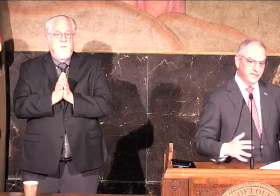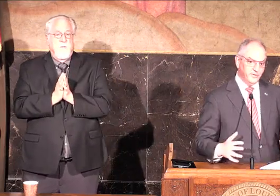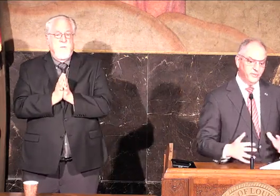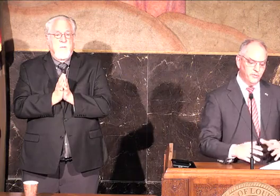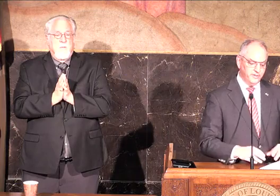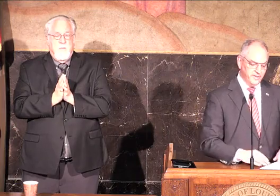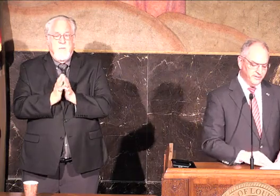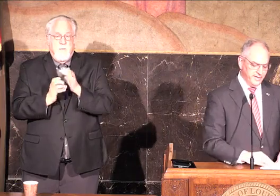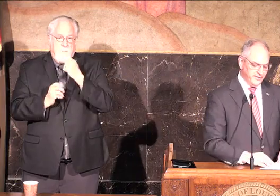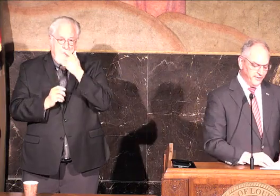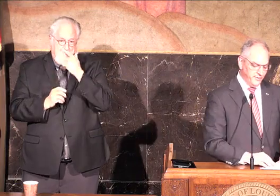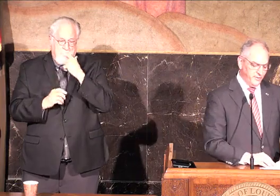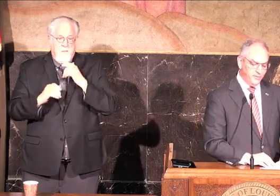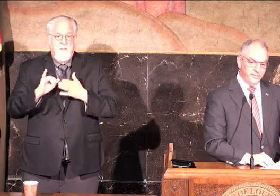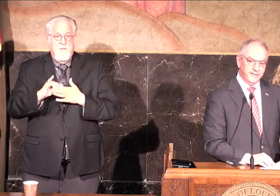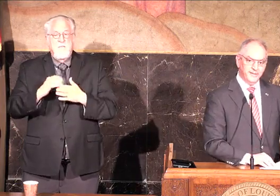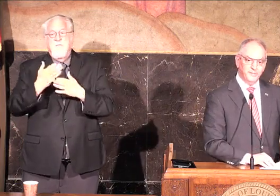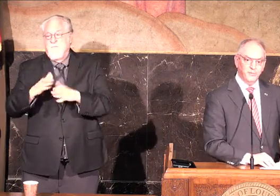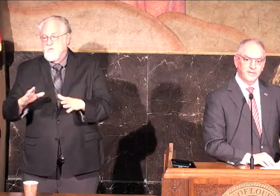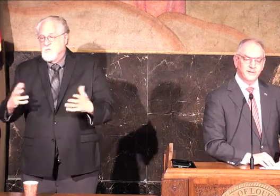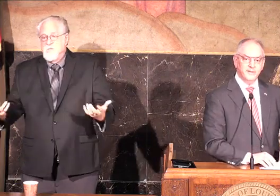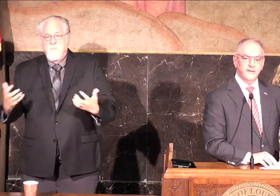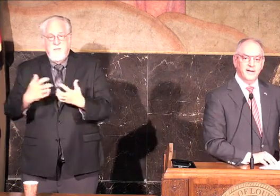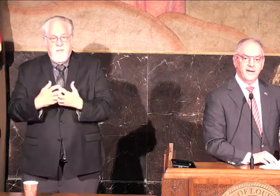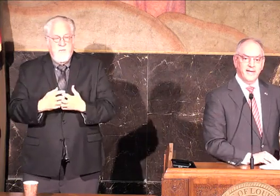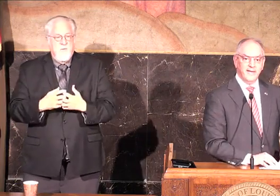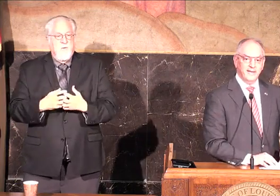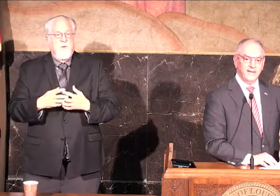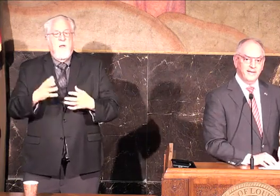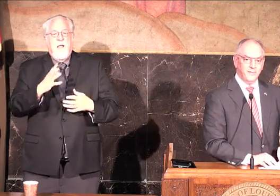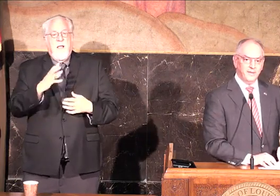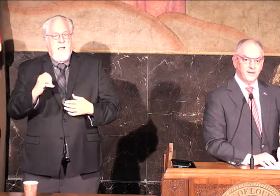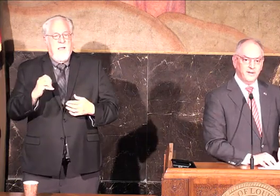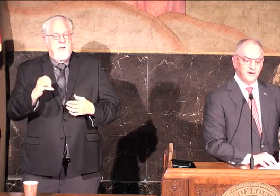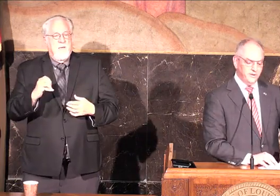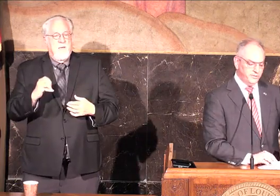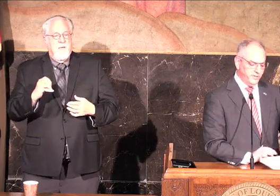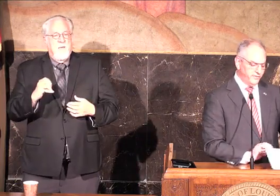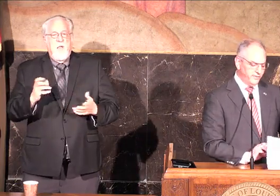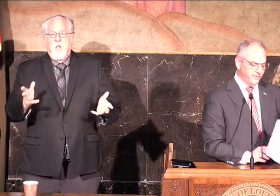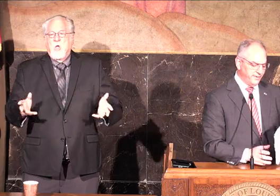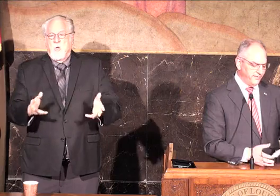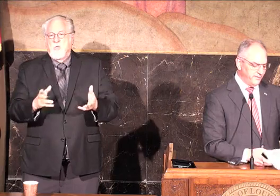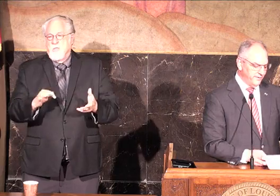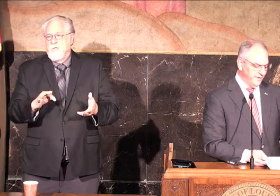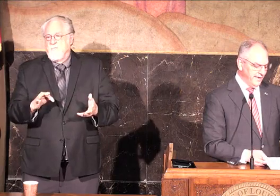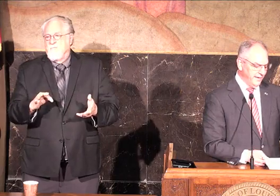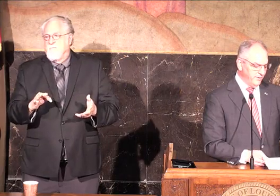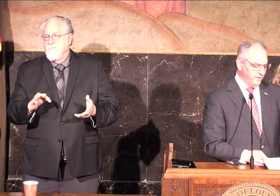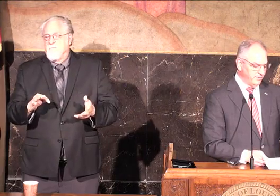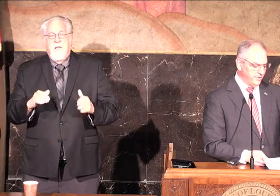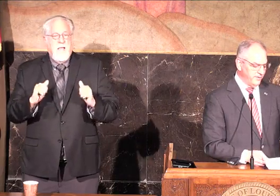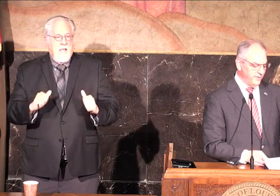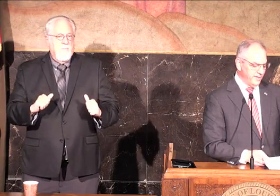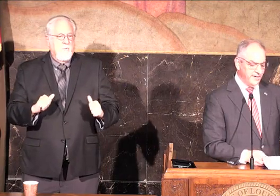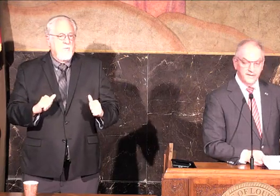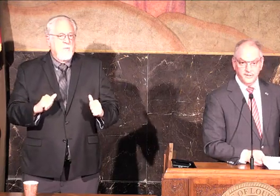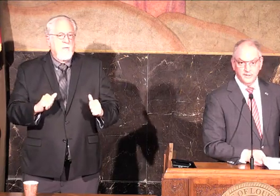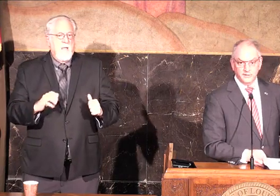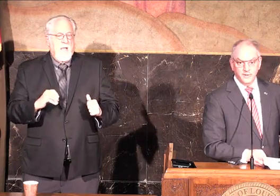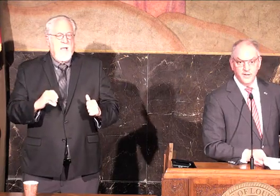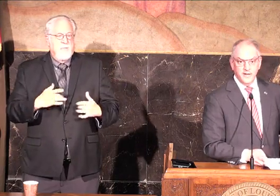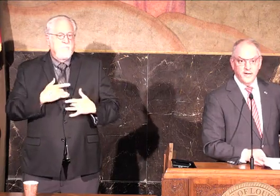petitions, that we would come together, that we would meet the moment. And I would encourage you, if you're able to do so and